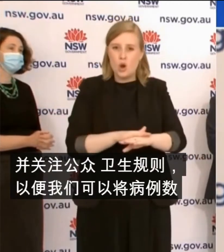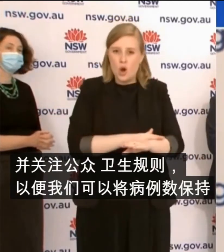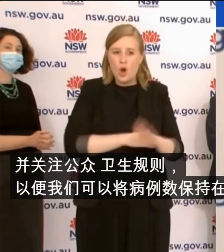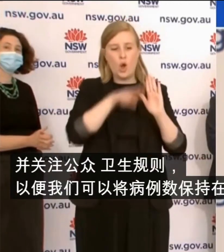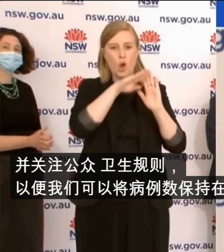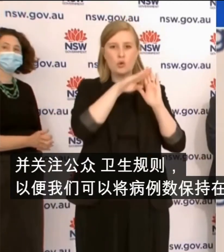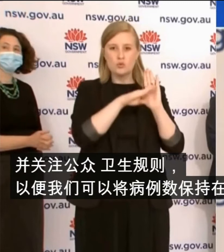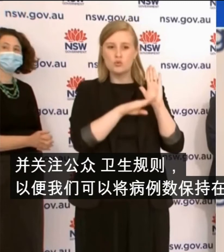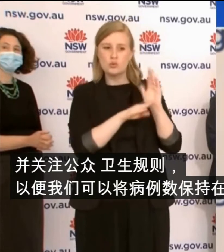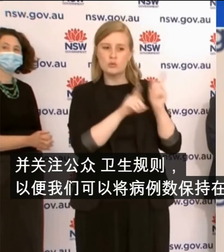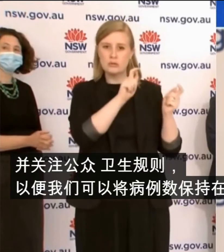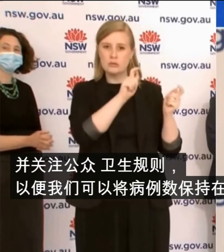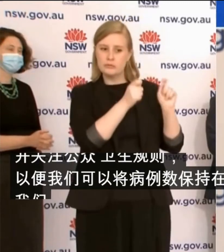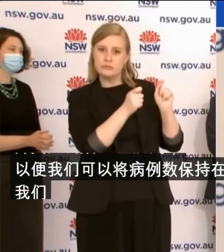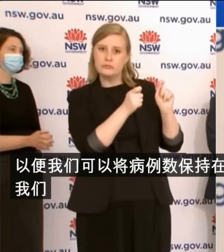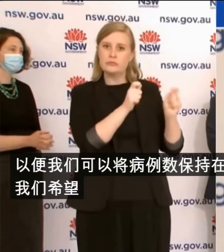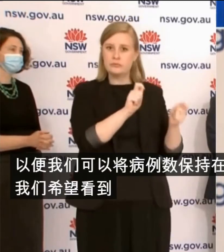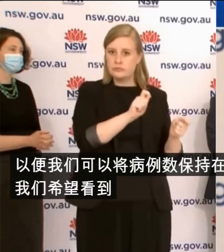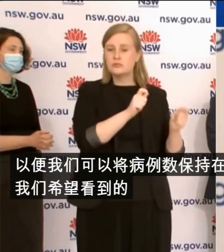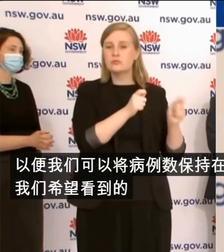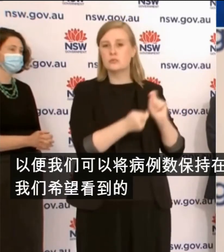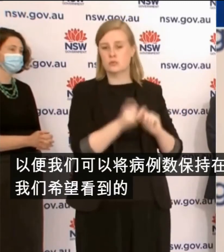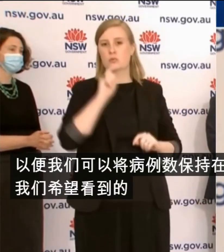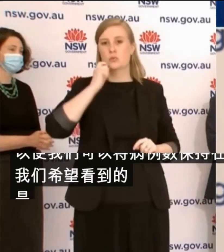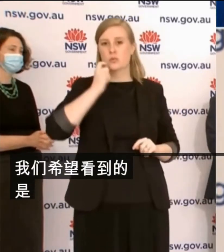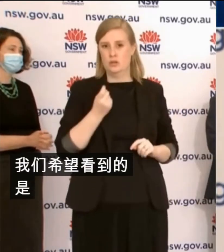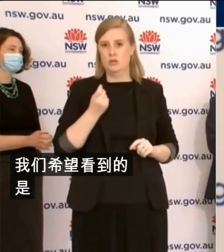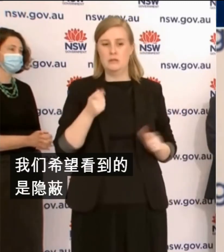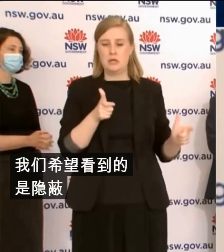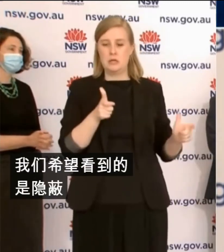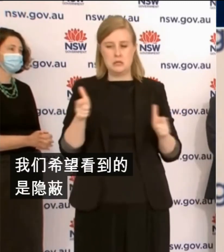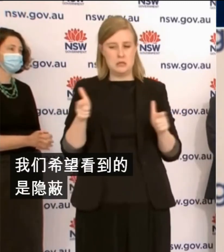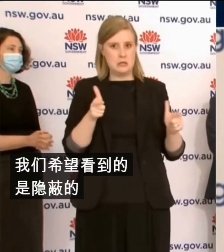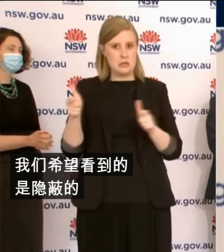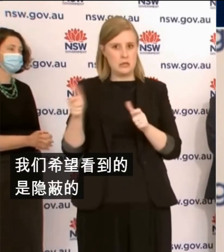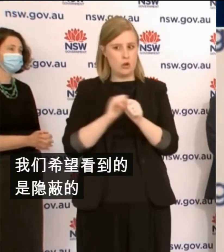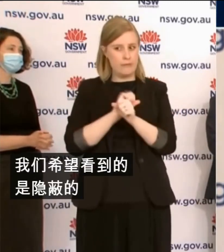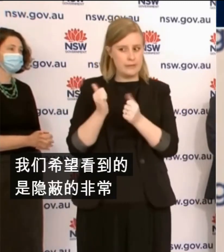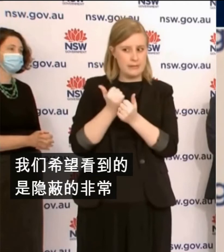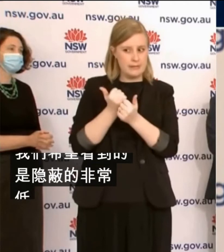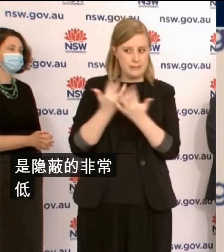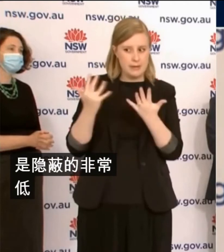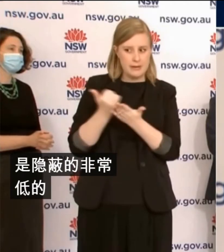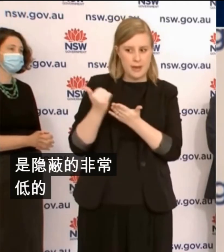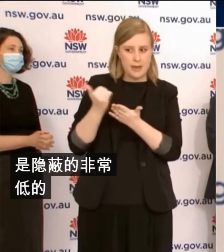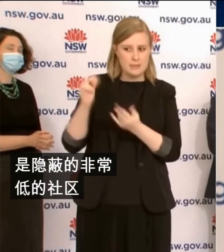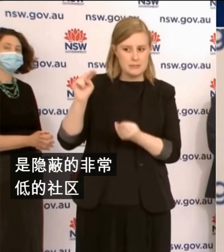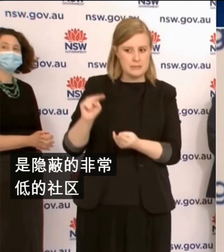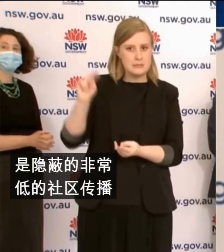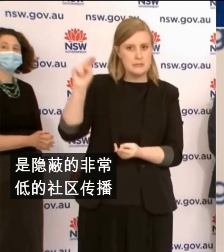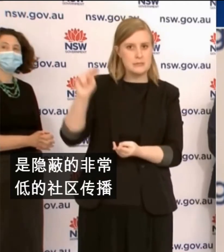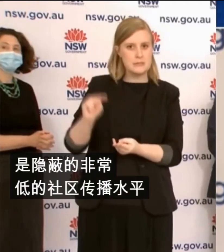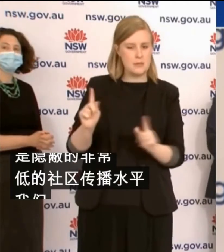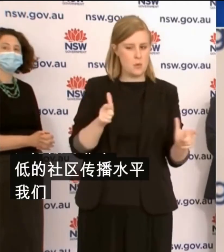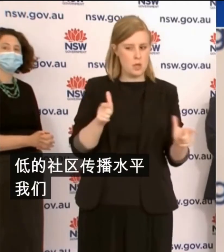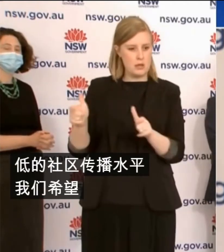keep the case numbers very low. What we would like to see is, in living with COVID, very, very low levels of community